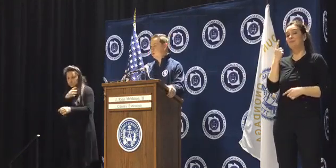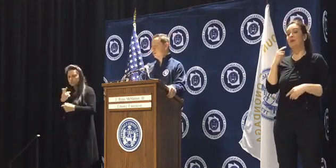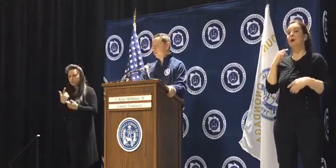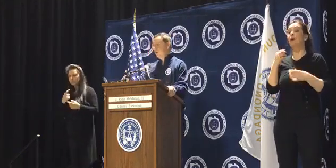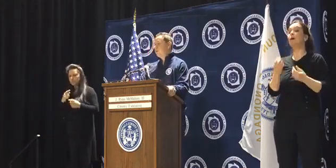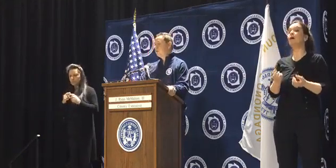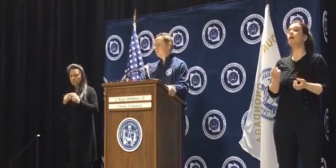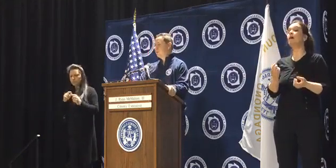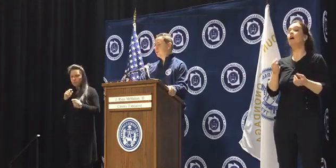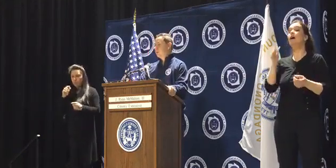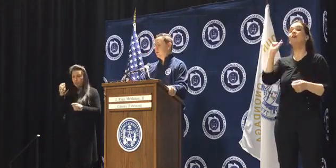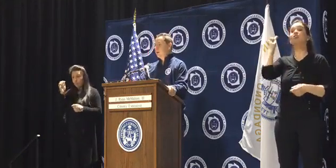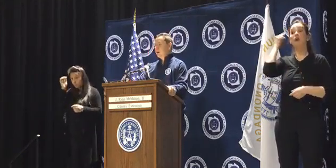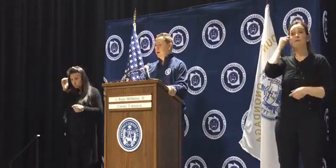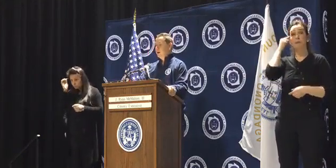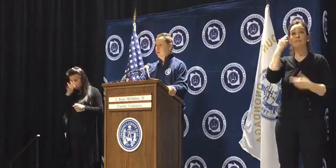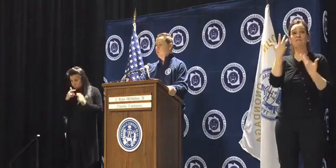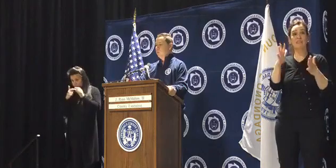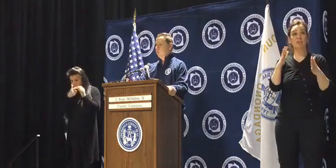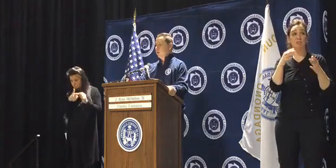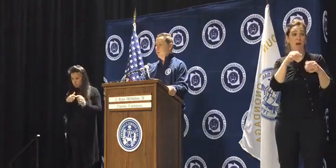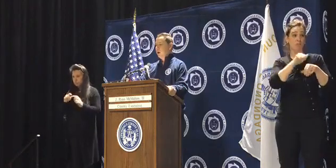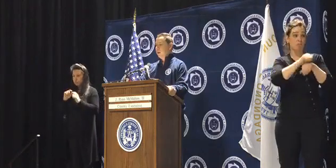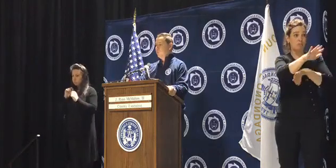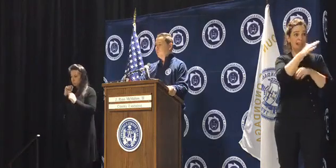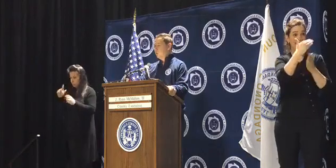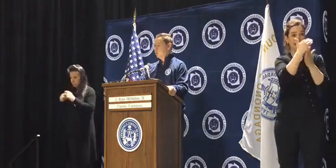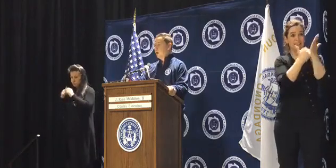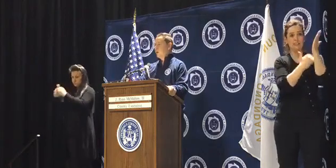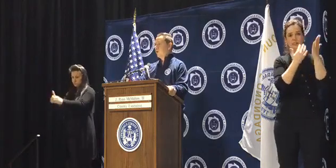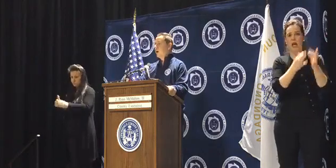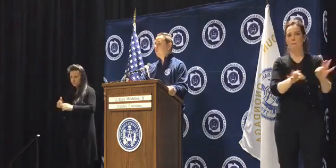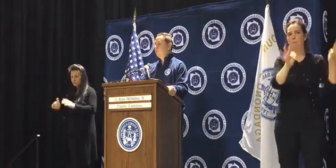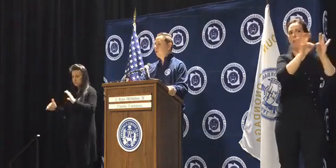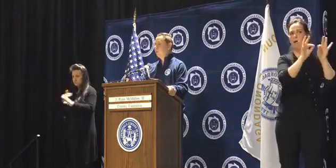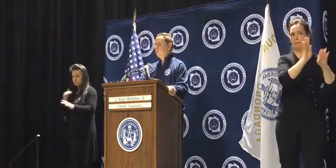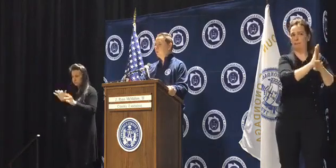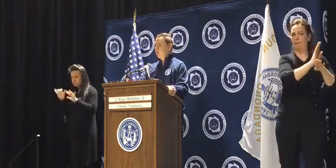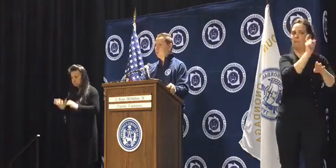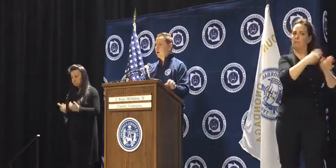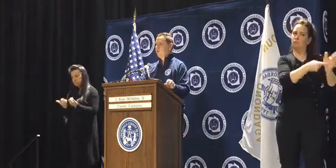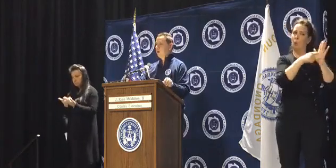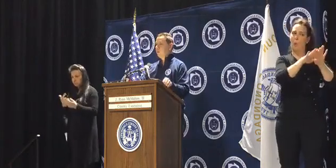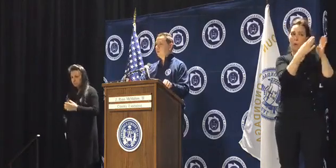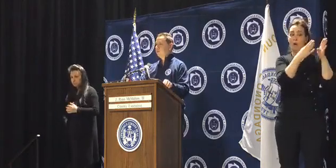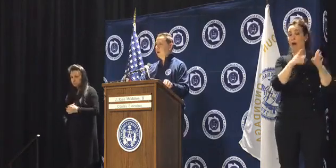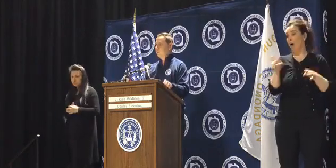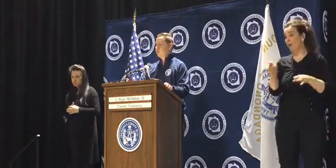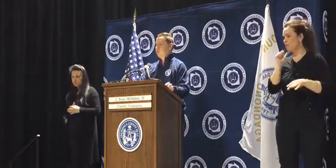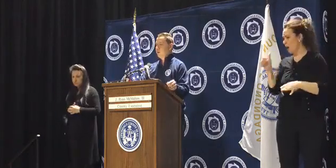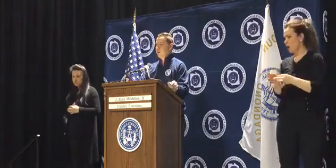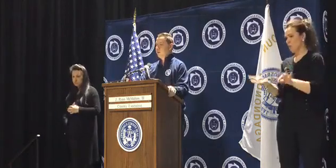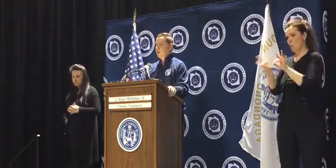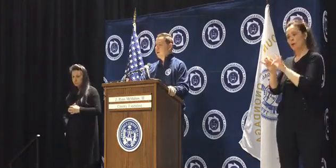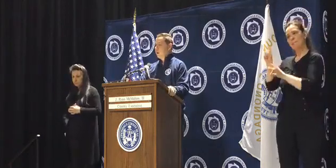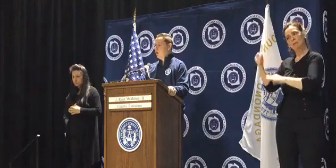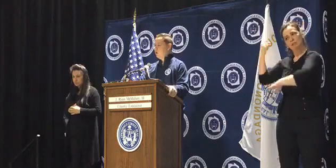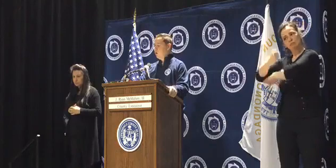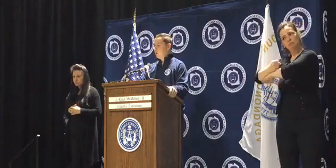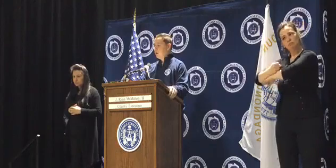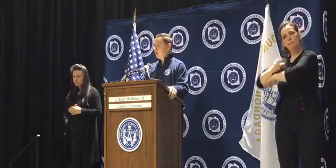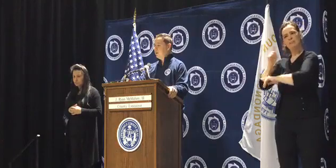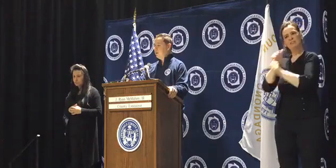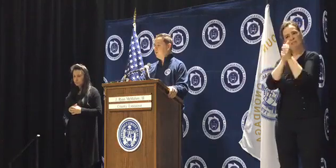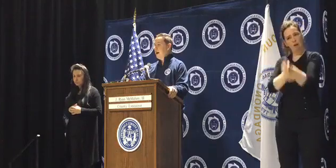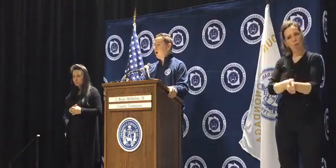information out to these businesses, and we're really proud of them. We're really proud of our health department. We're really proud of our emergency management department. All